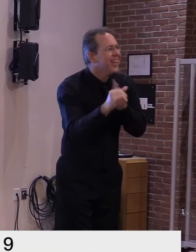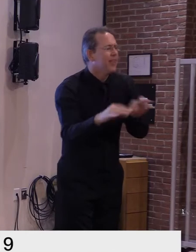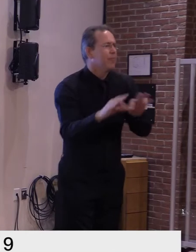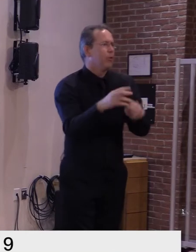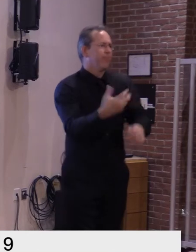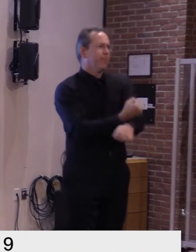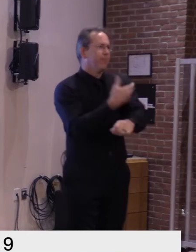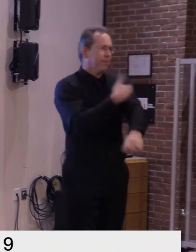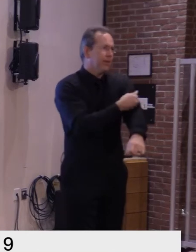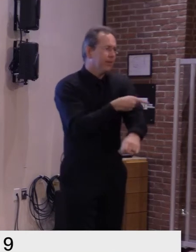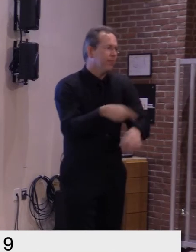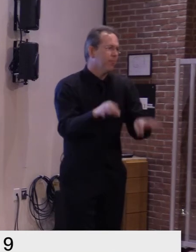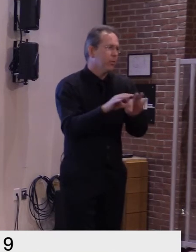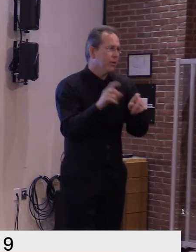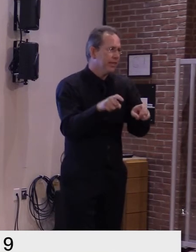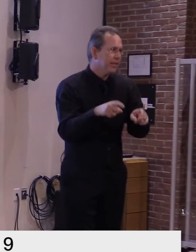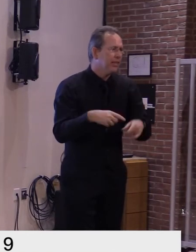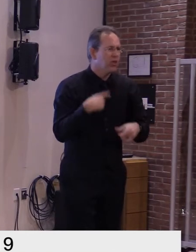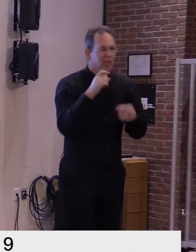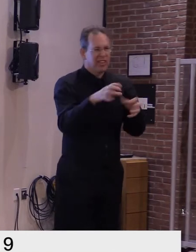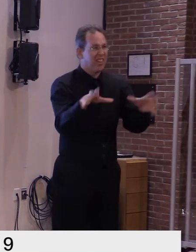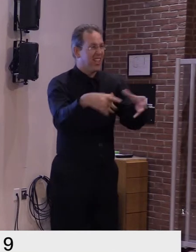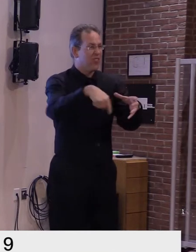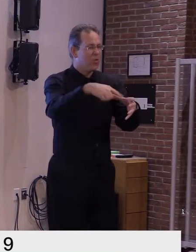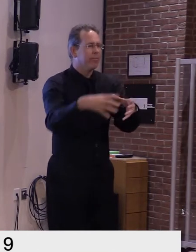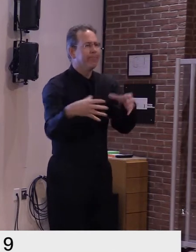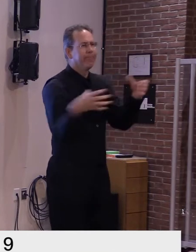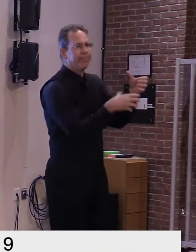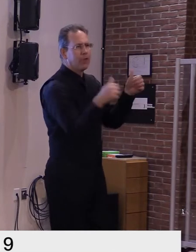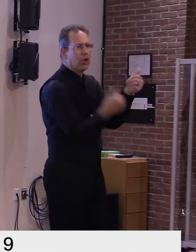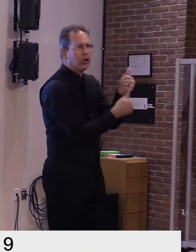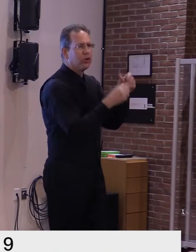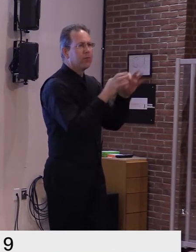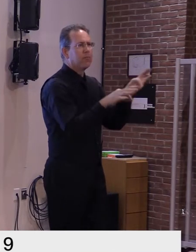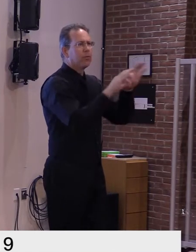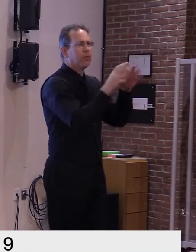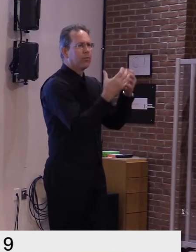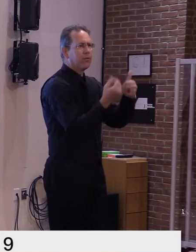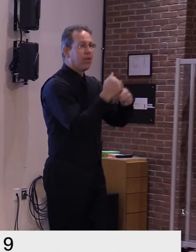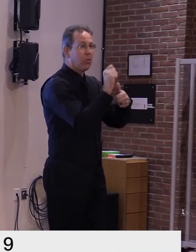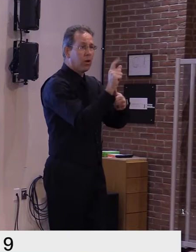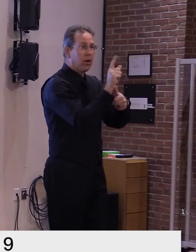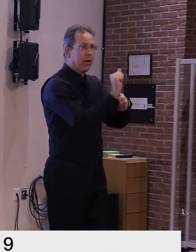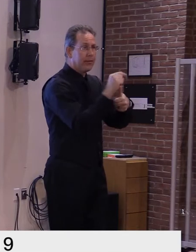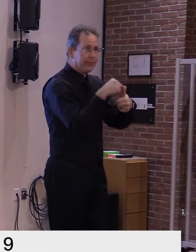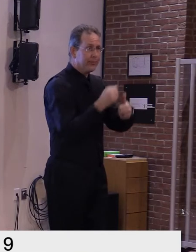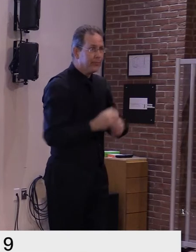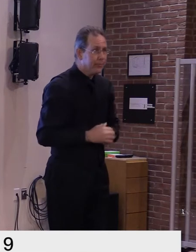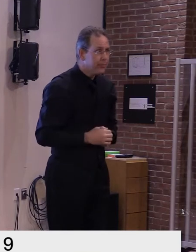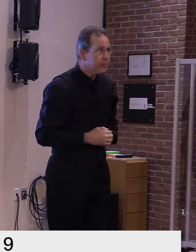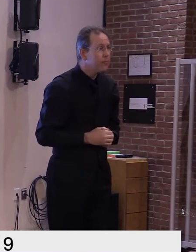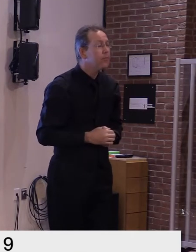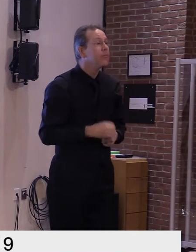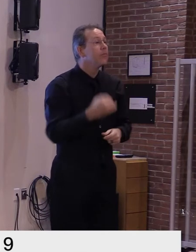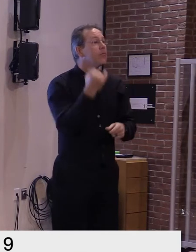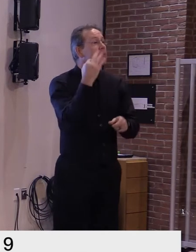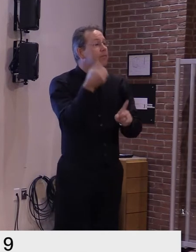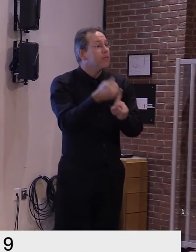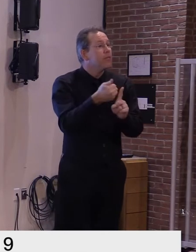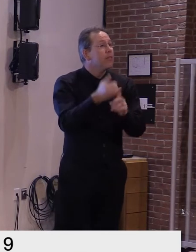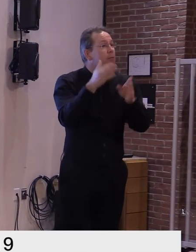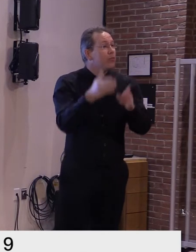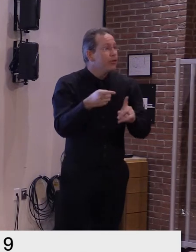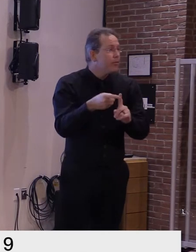did exclude those who do not have direct contact with patients, such as desk clerks